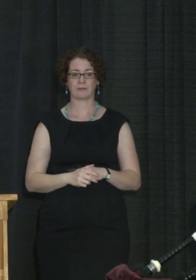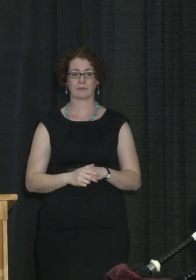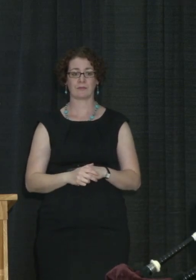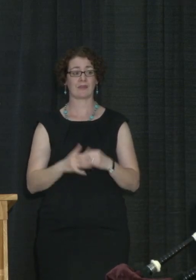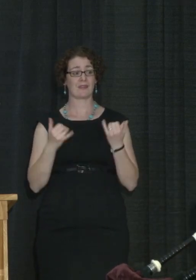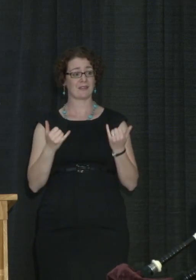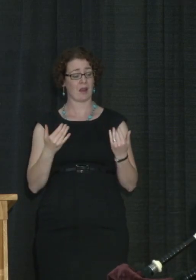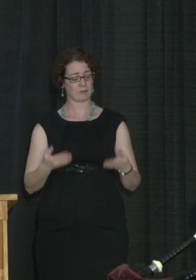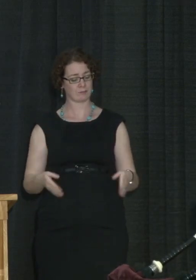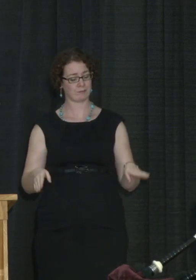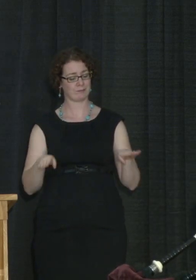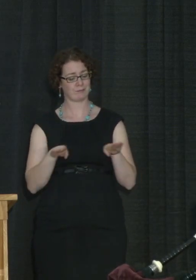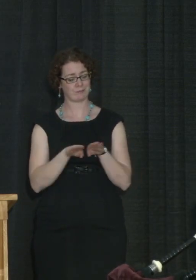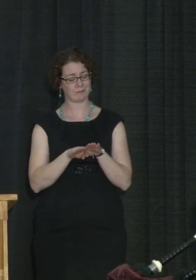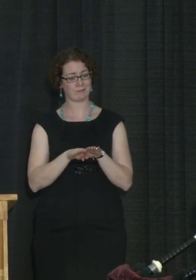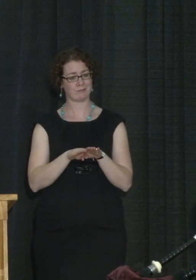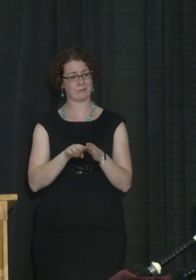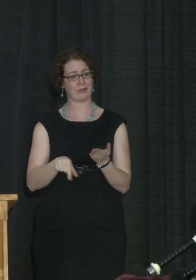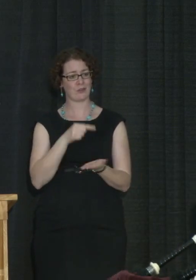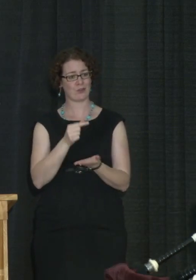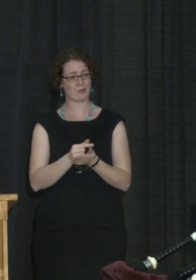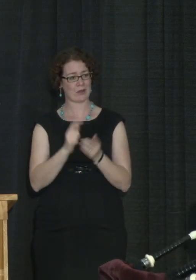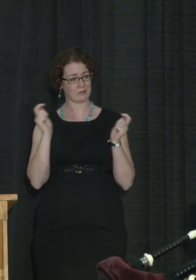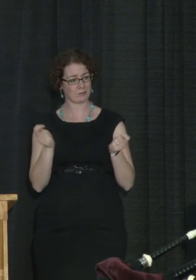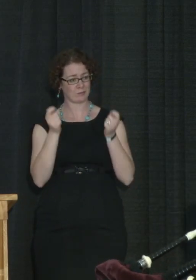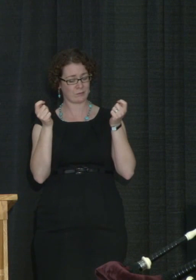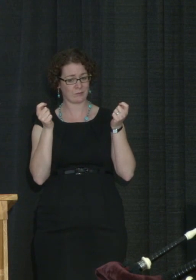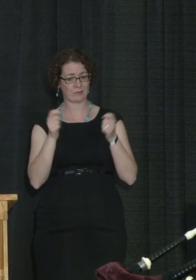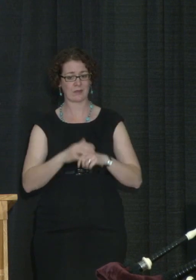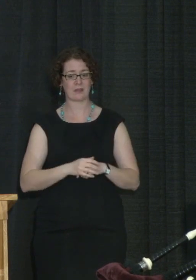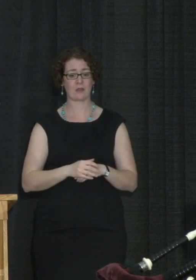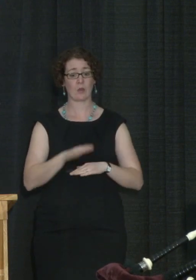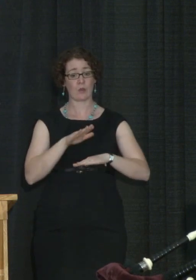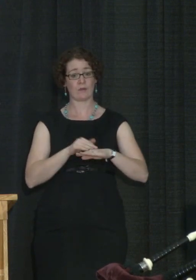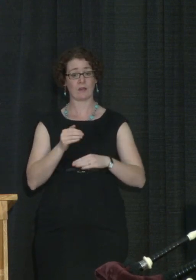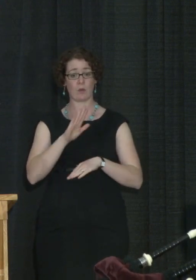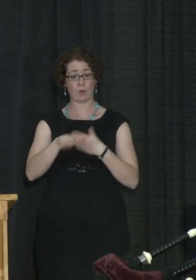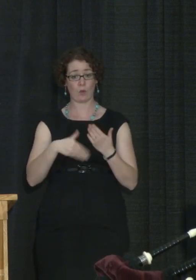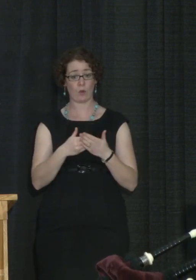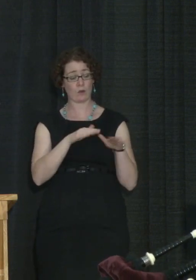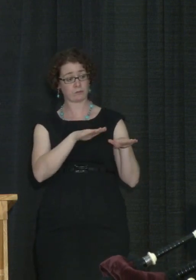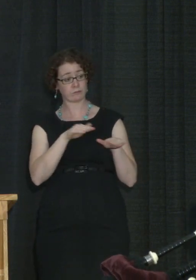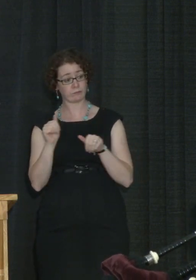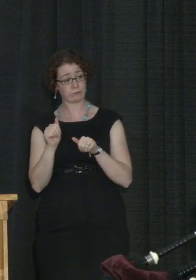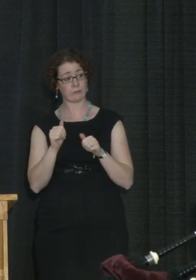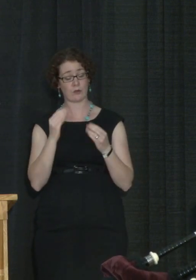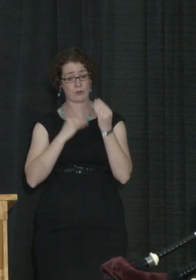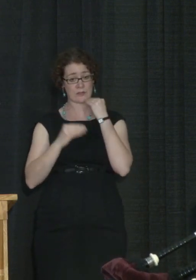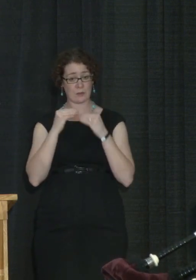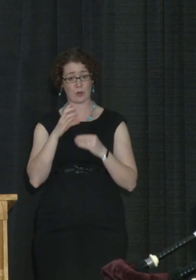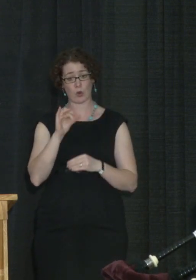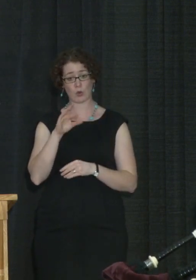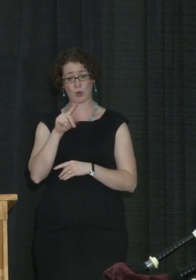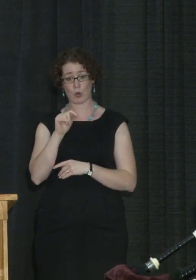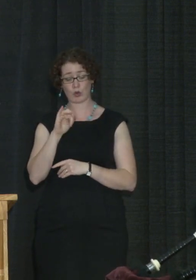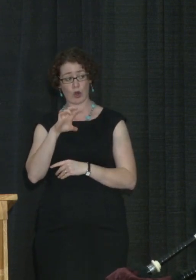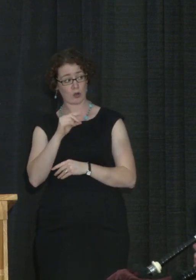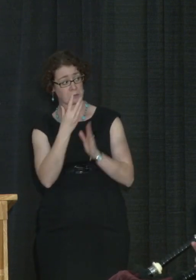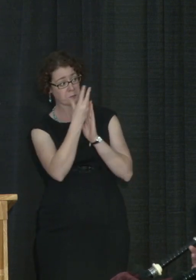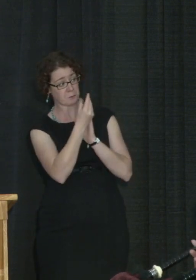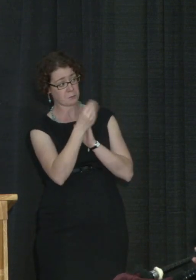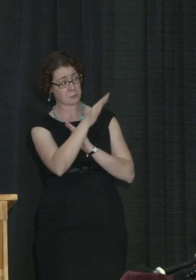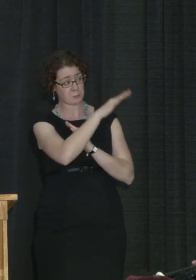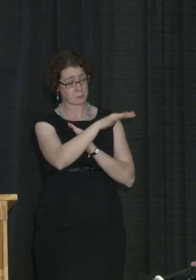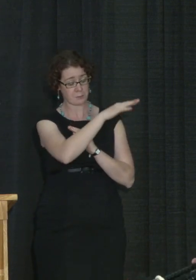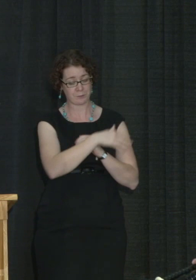This brings us to the end of today's convocation proceedings. We invite everyone to join us for our reception in the courtyard immediately following the ceremony.